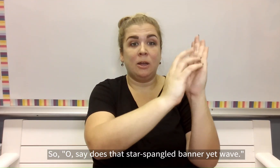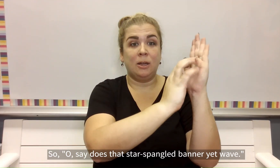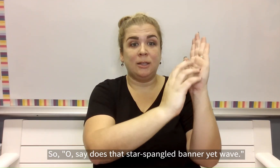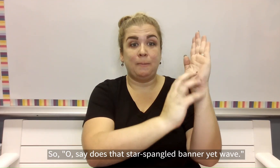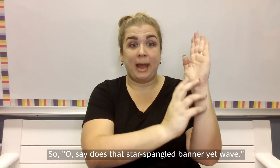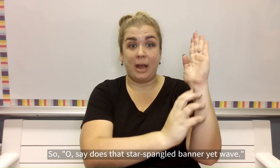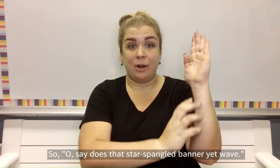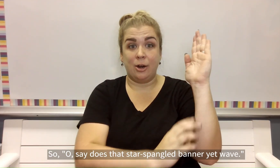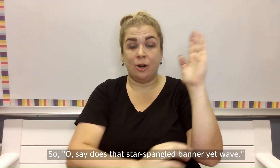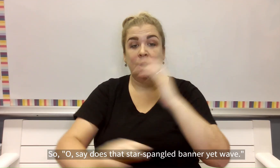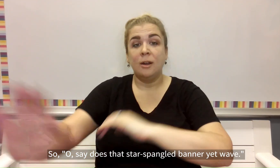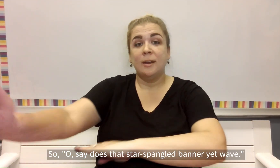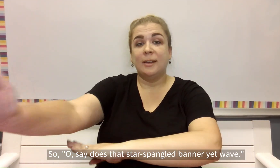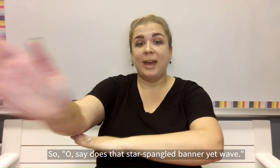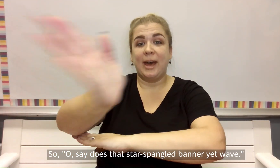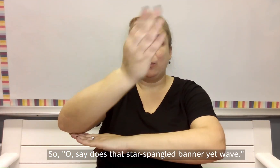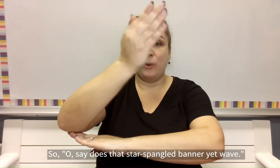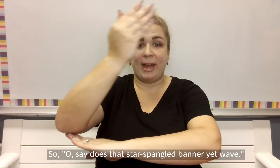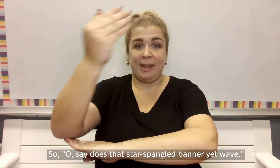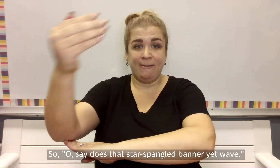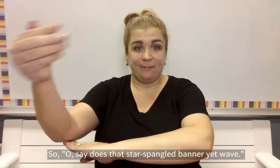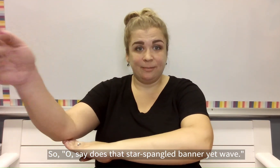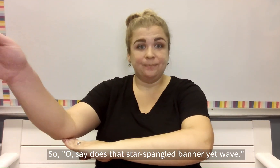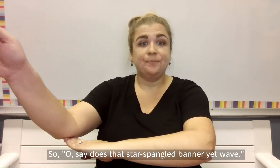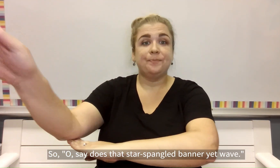star-spangled banner yet wave?